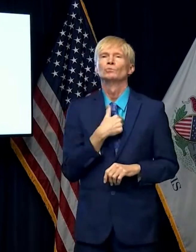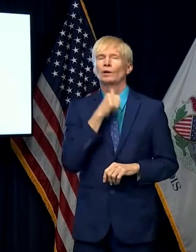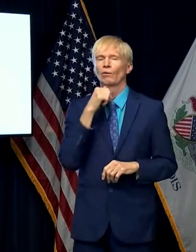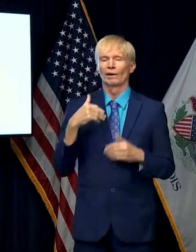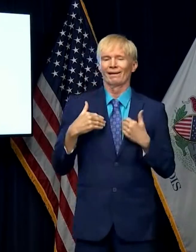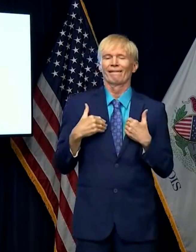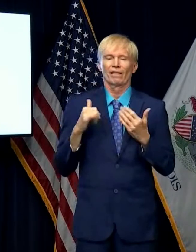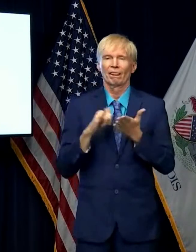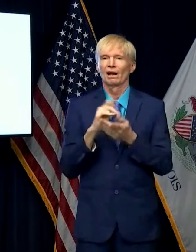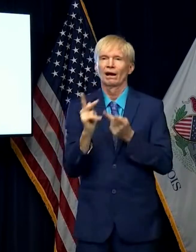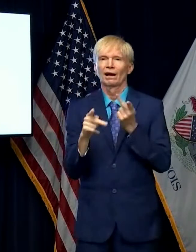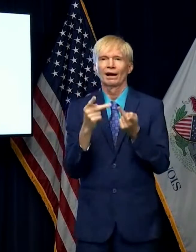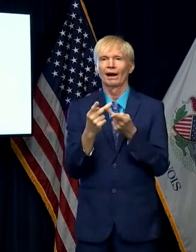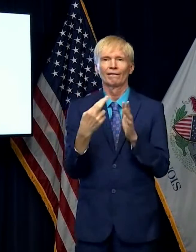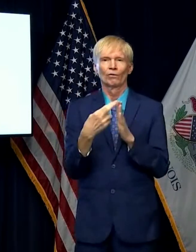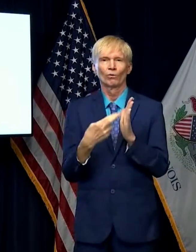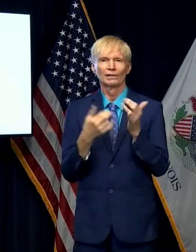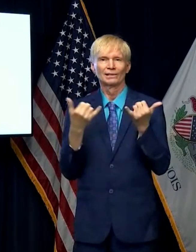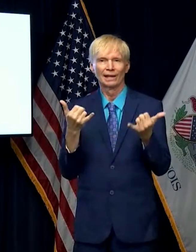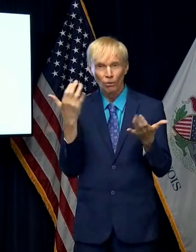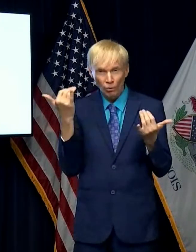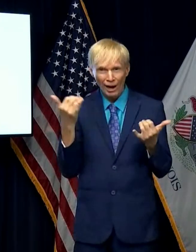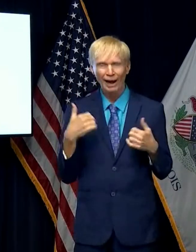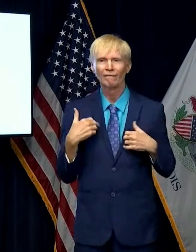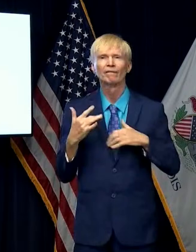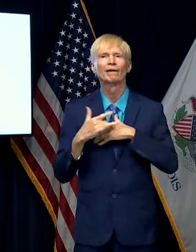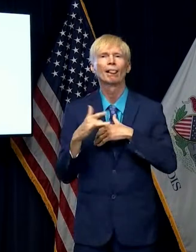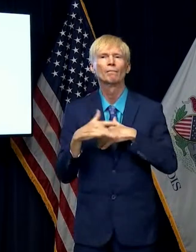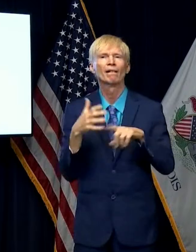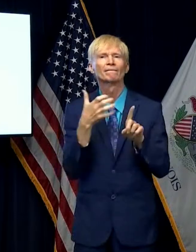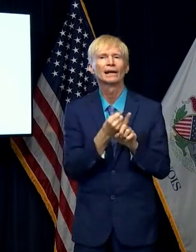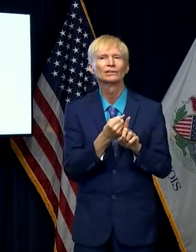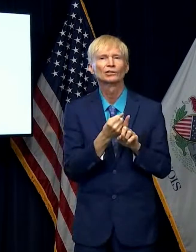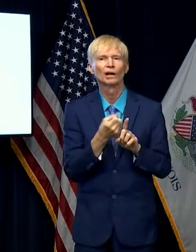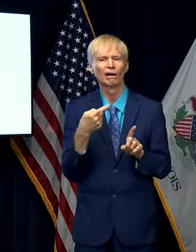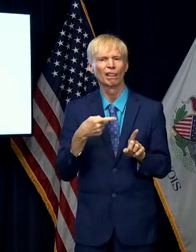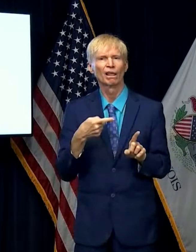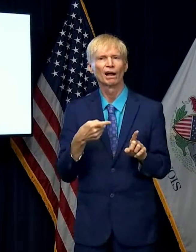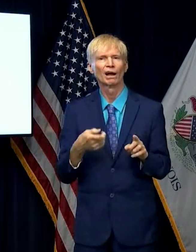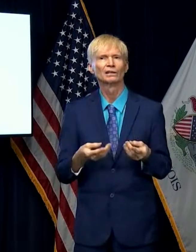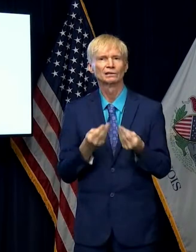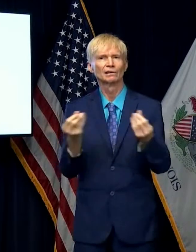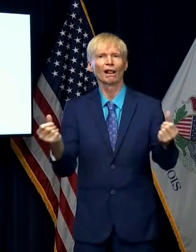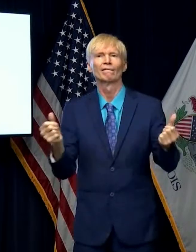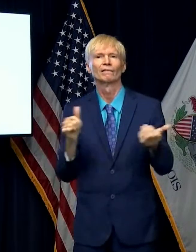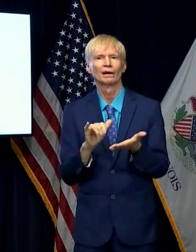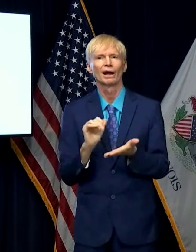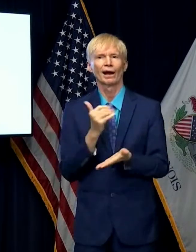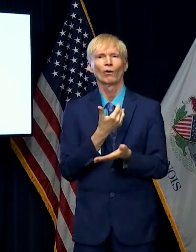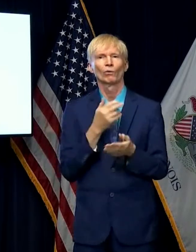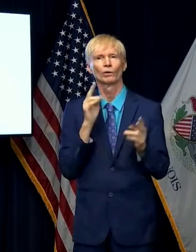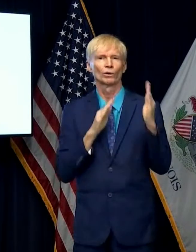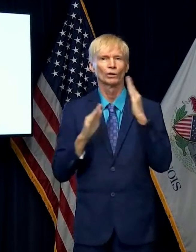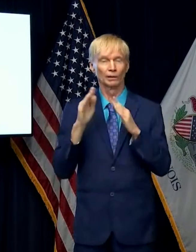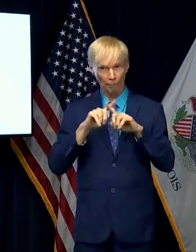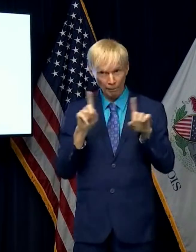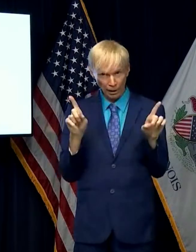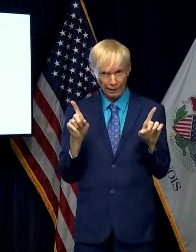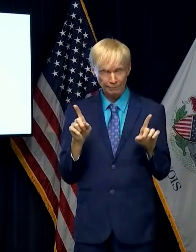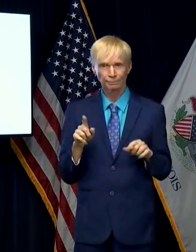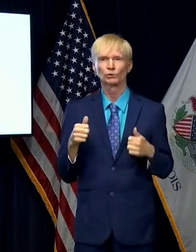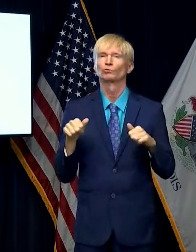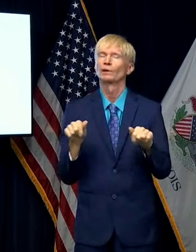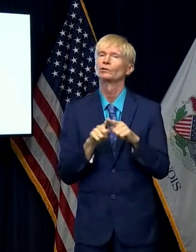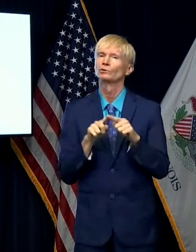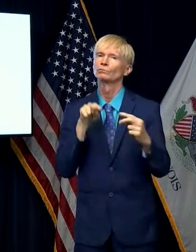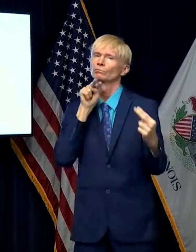We live in a world now where there are vaccinations available to everybody, and what we're trying to do is address